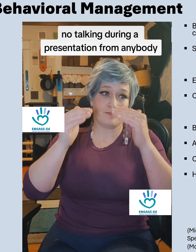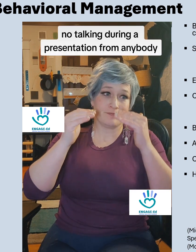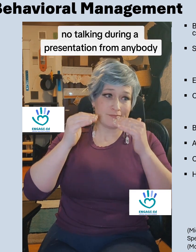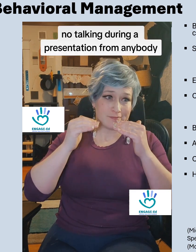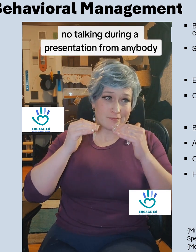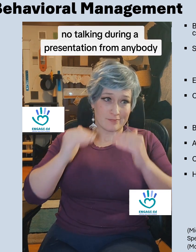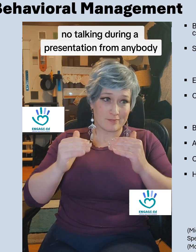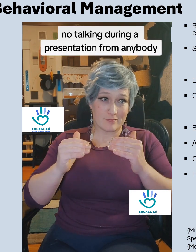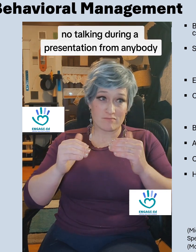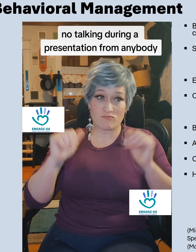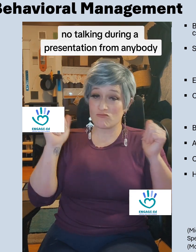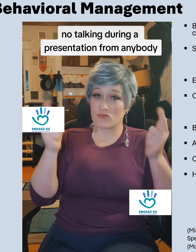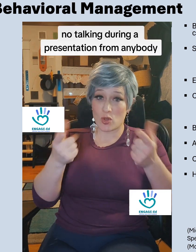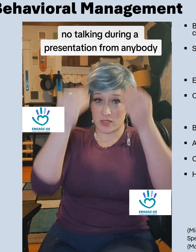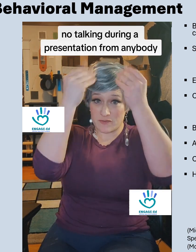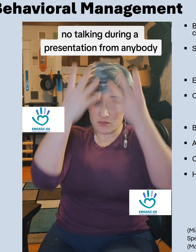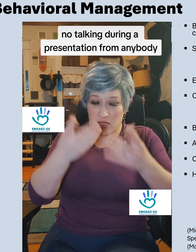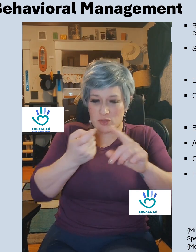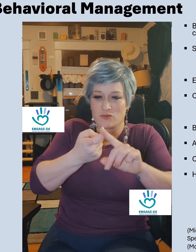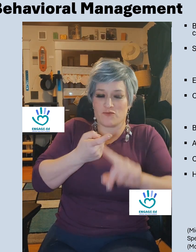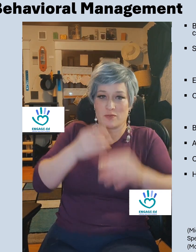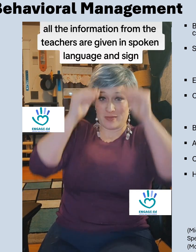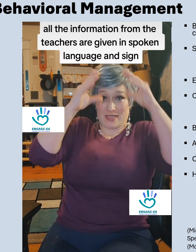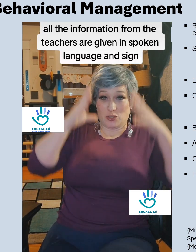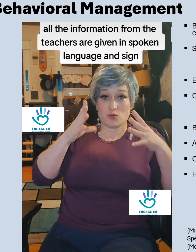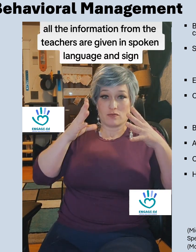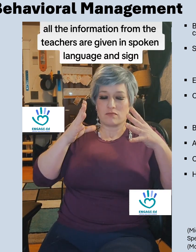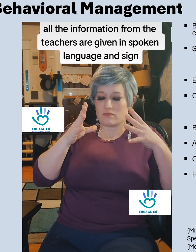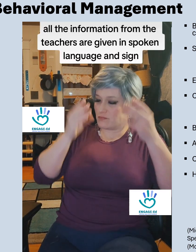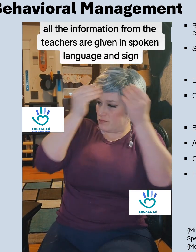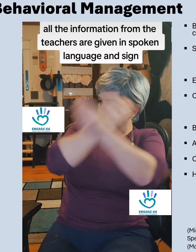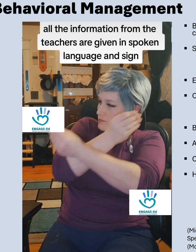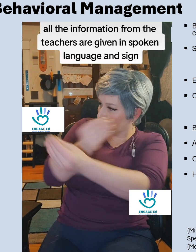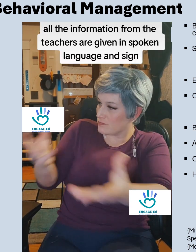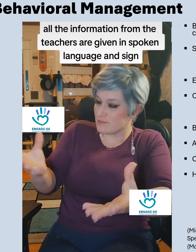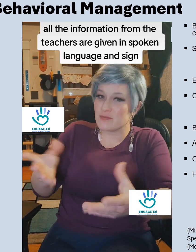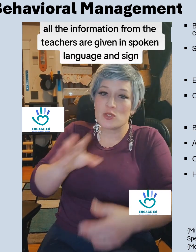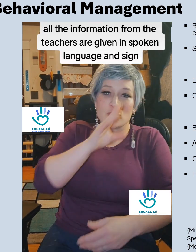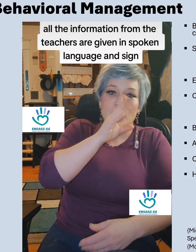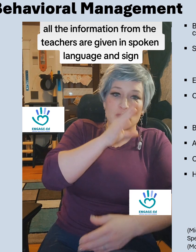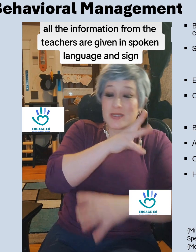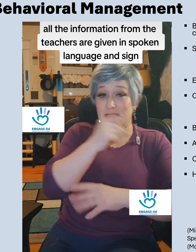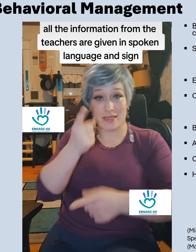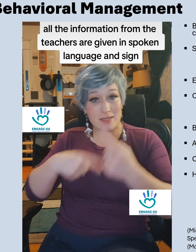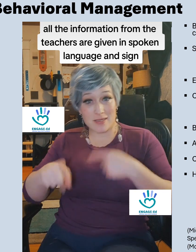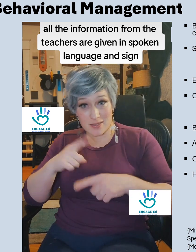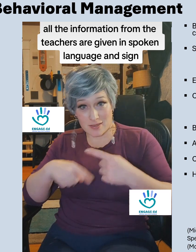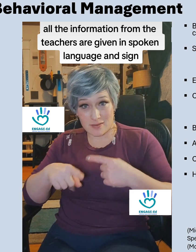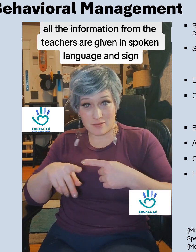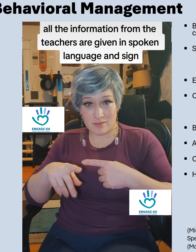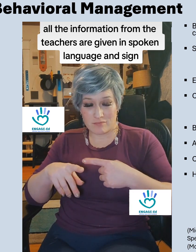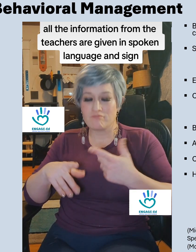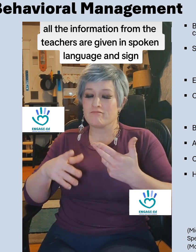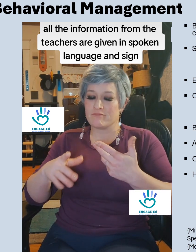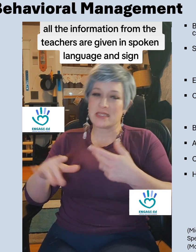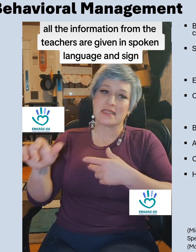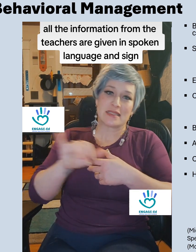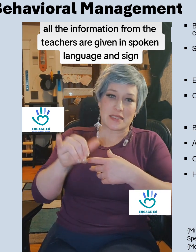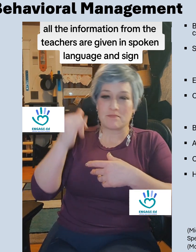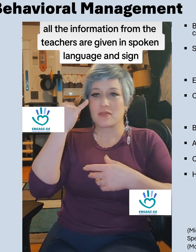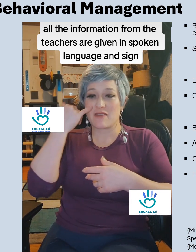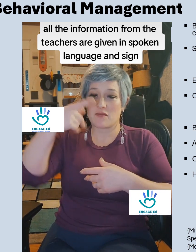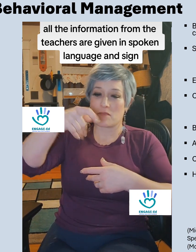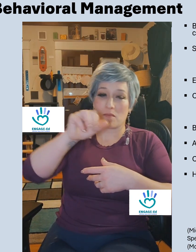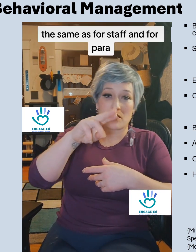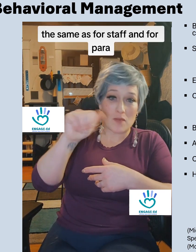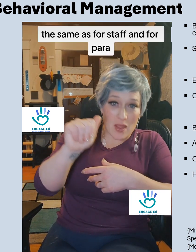no talking during a presentation from anybody. All the information from the teachers are given in spoken language and